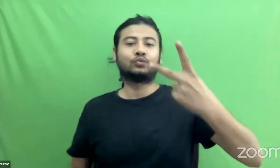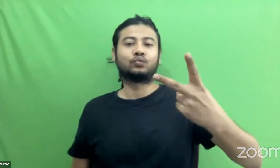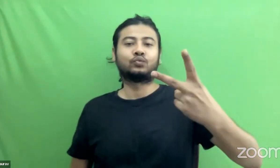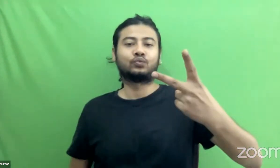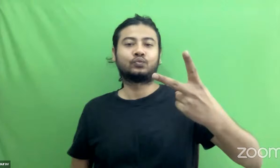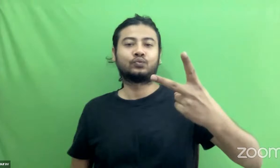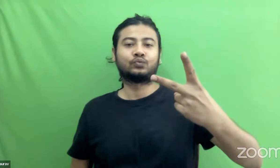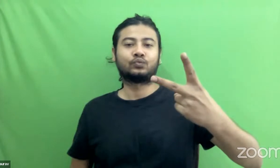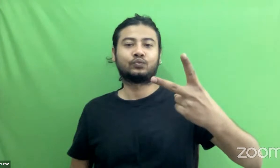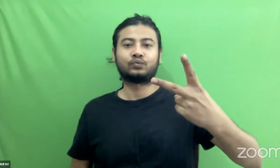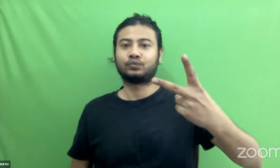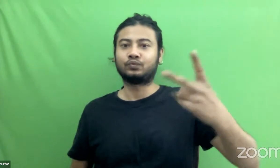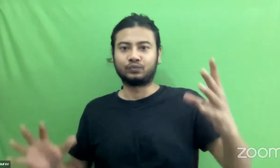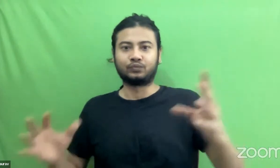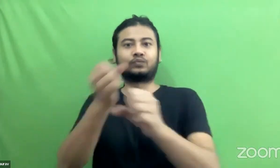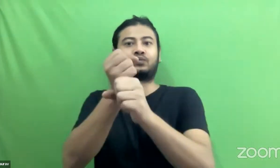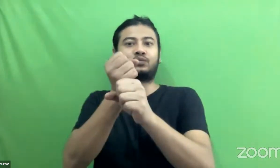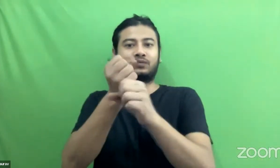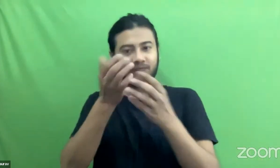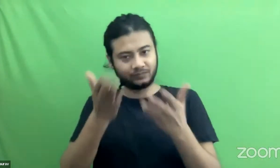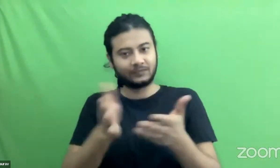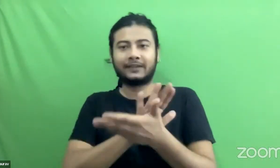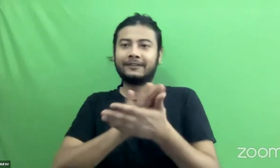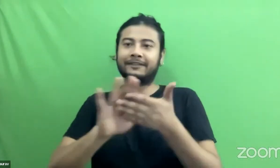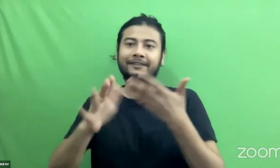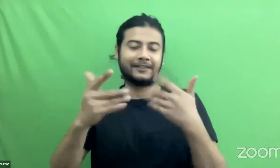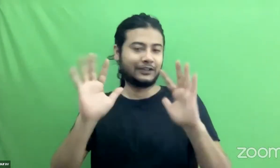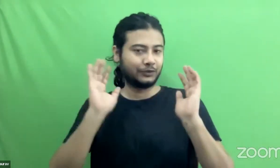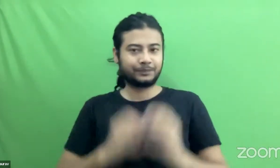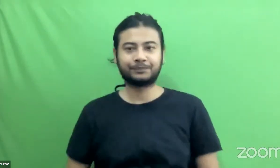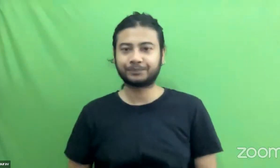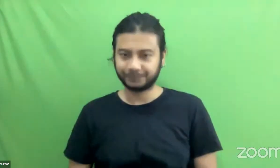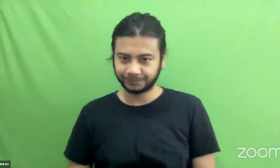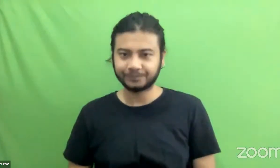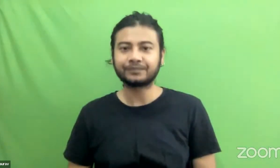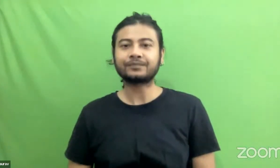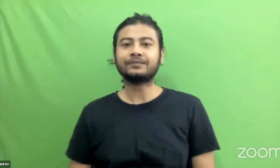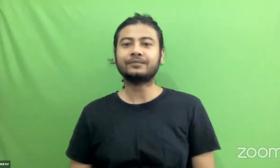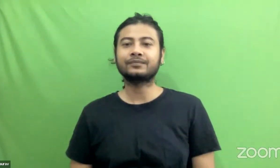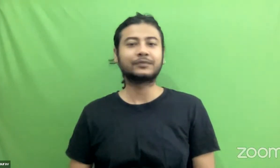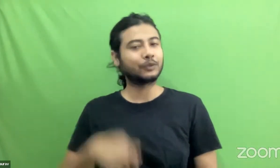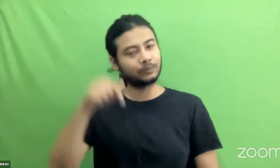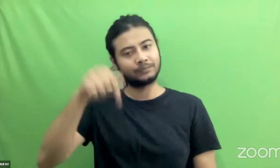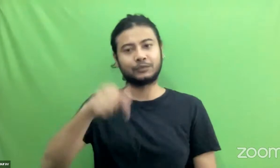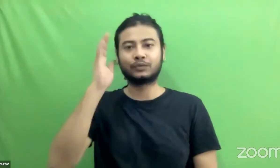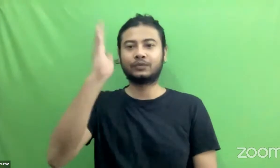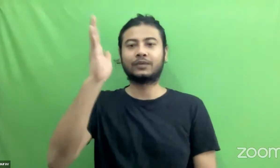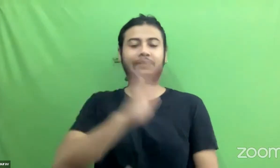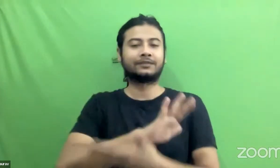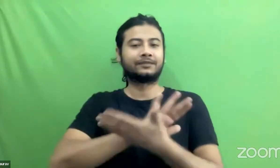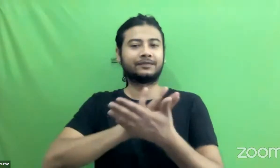still. So you can ask questions and finally watch the recording. And these sessions,